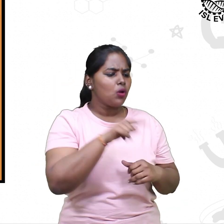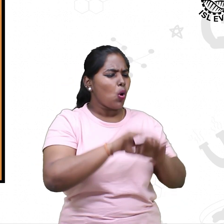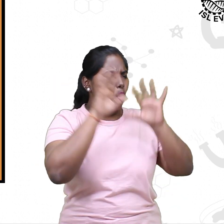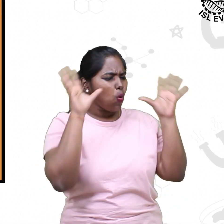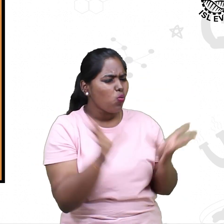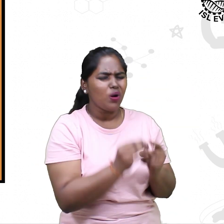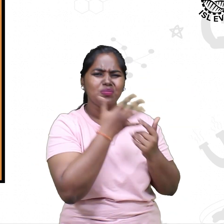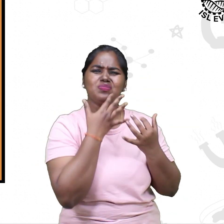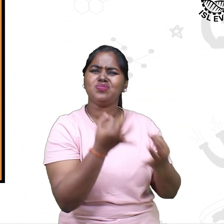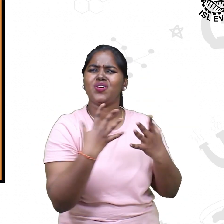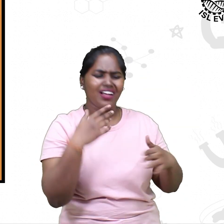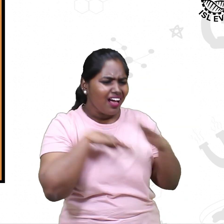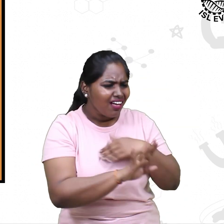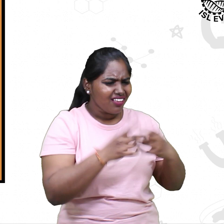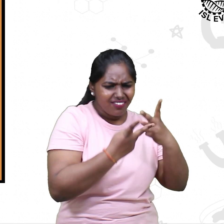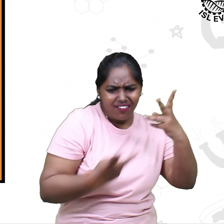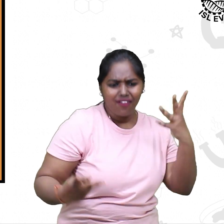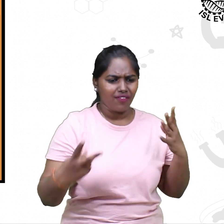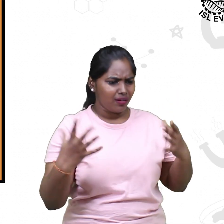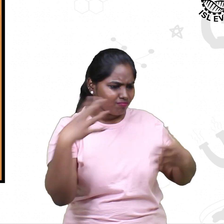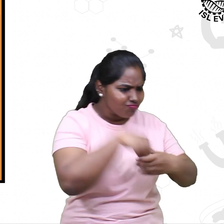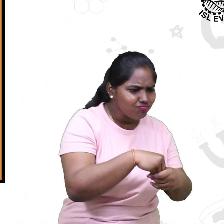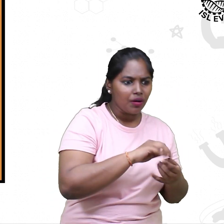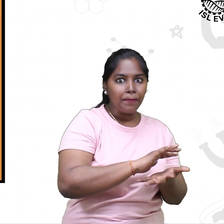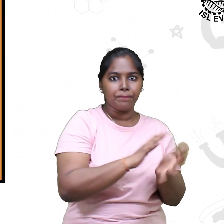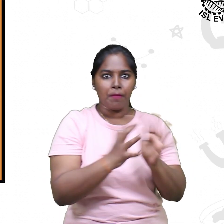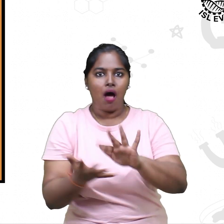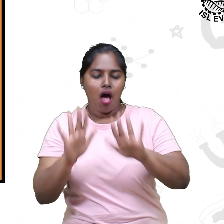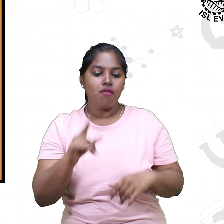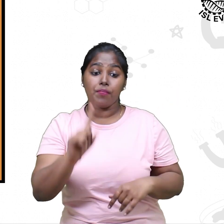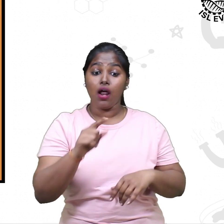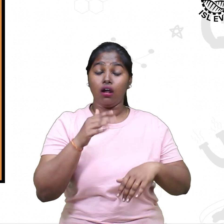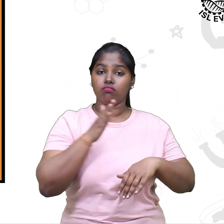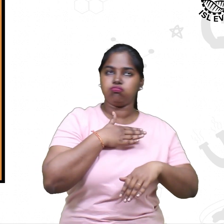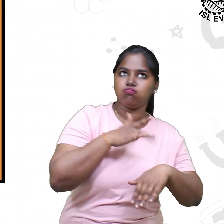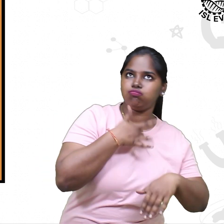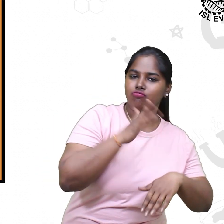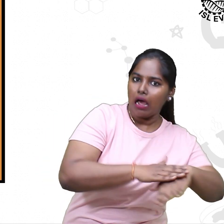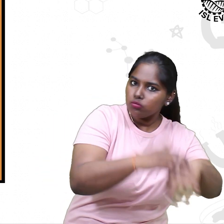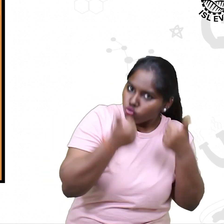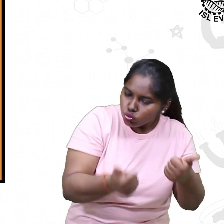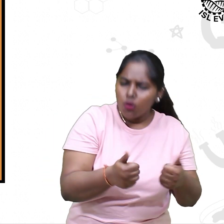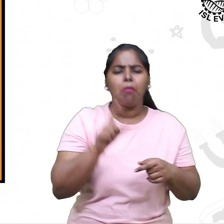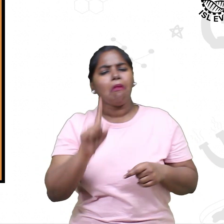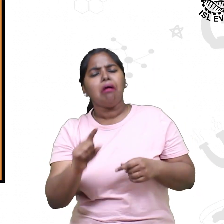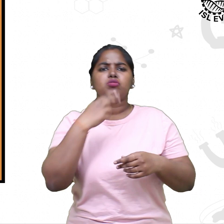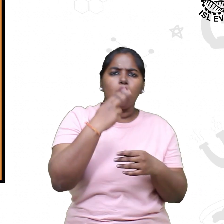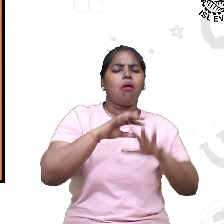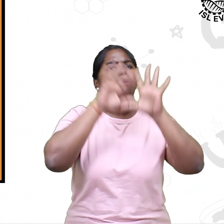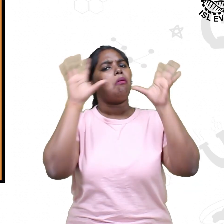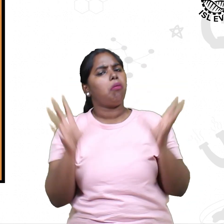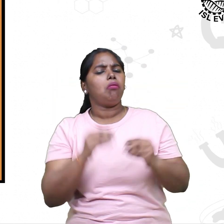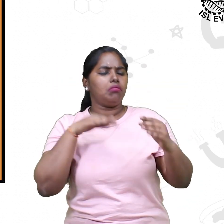of ingredients that can really make any experience good. And when they're all present in chocolate, it's bound to make it